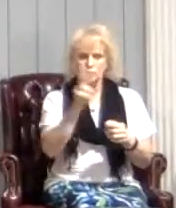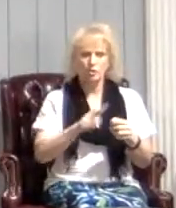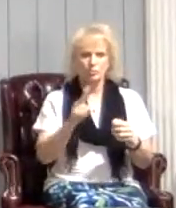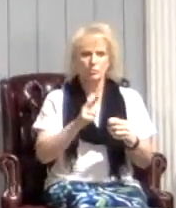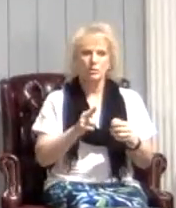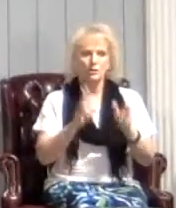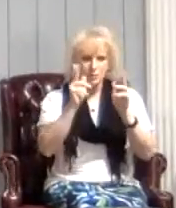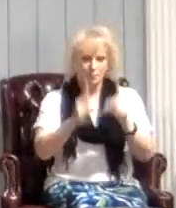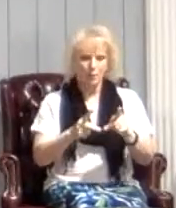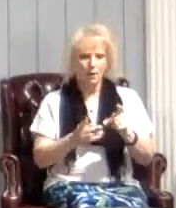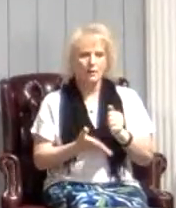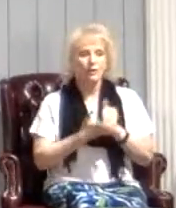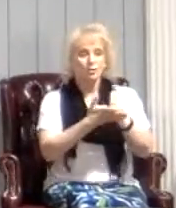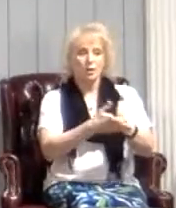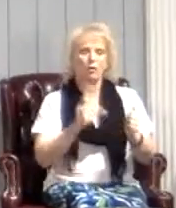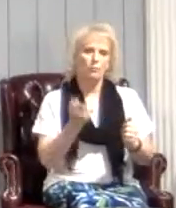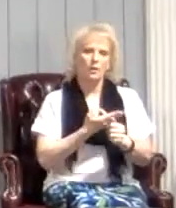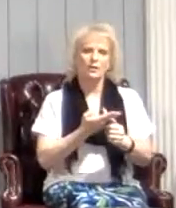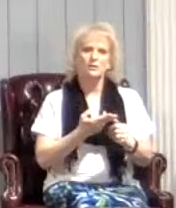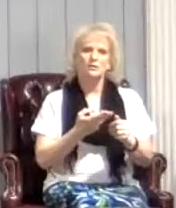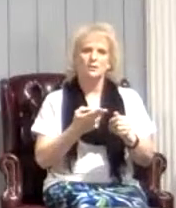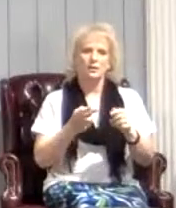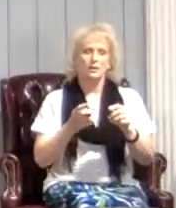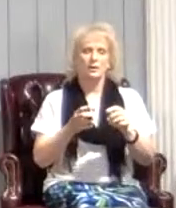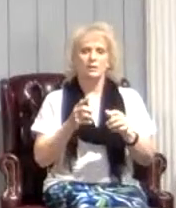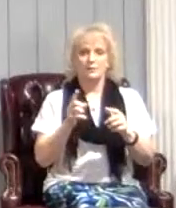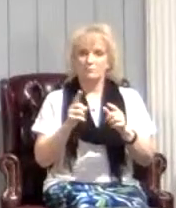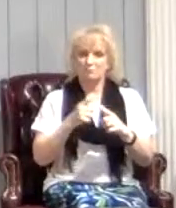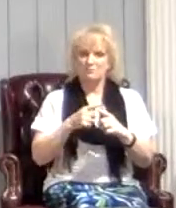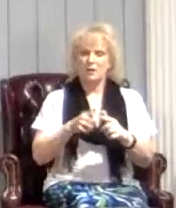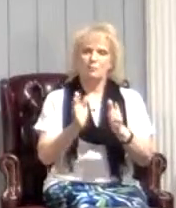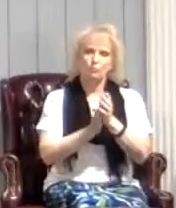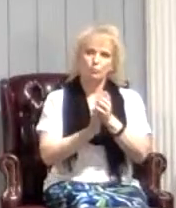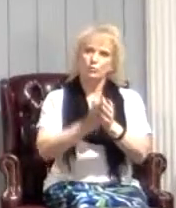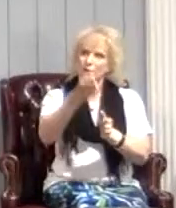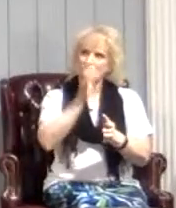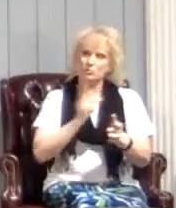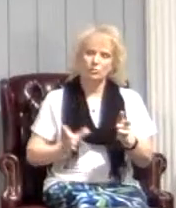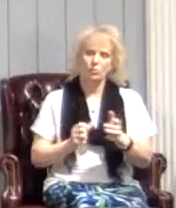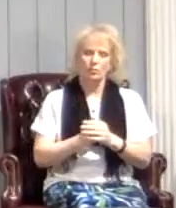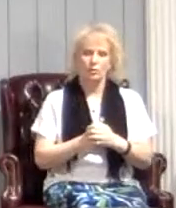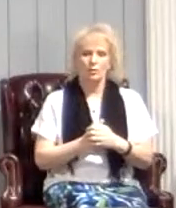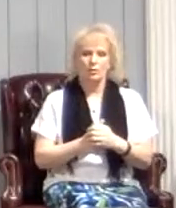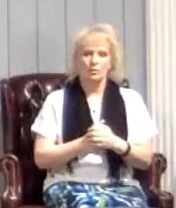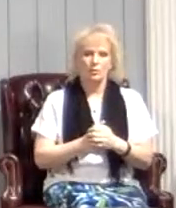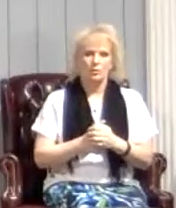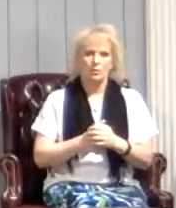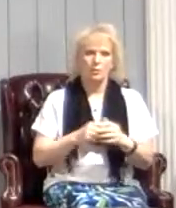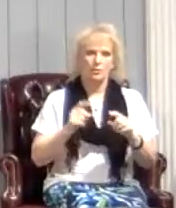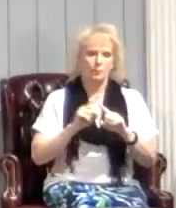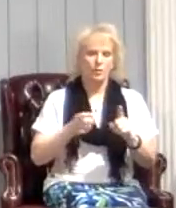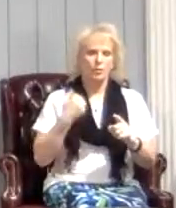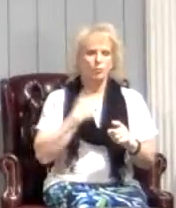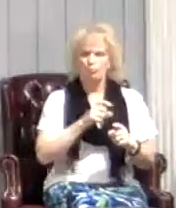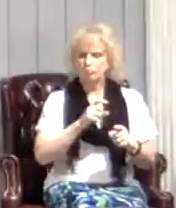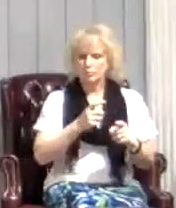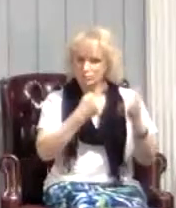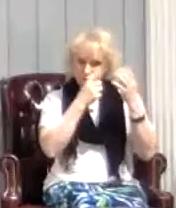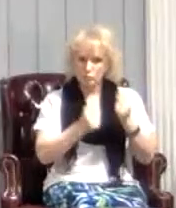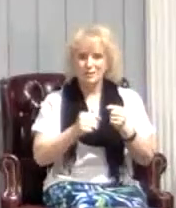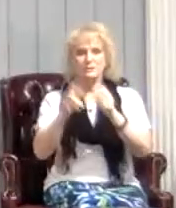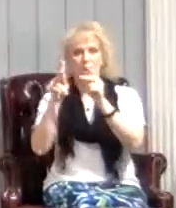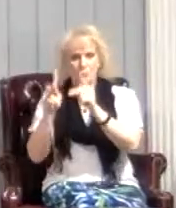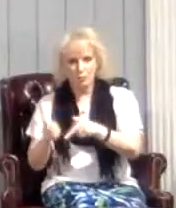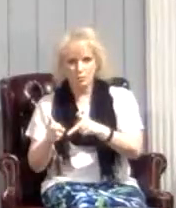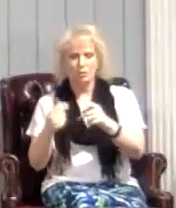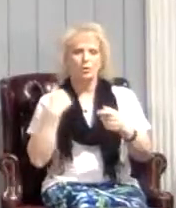to help us, well, praise the Lord for it. But we don't trust somebody, we trust the Lord. I had a conversation with a missionary just this last